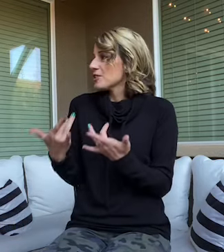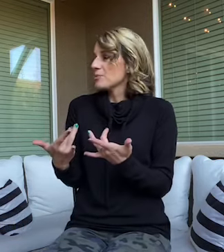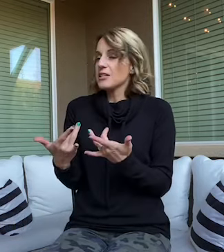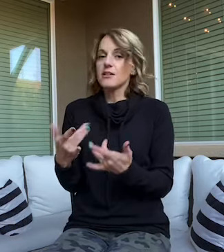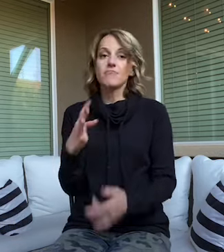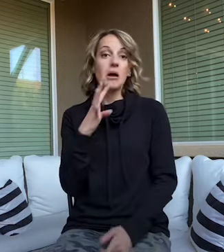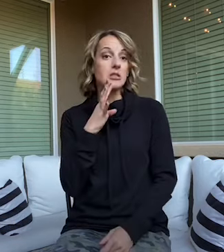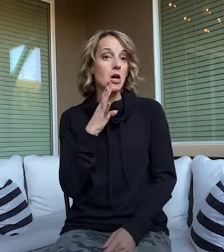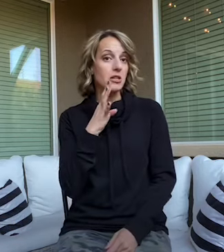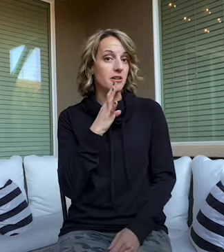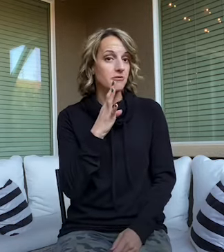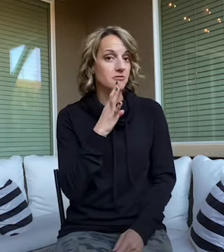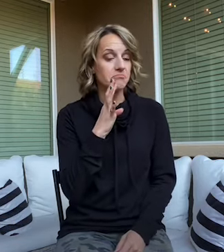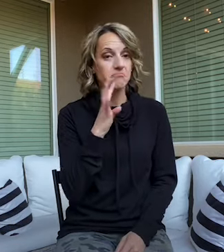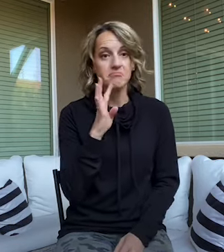be talkative.